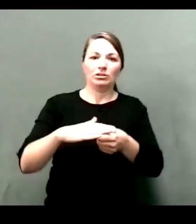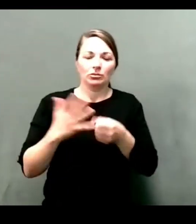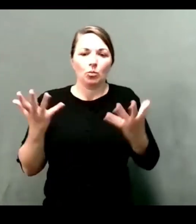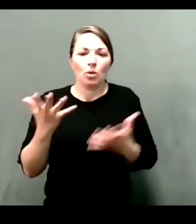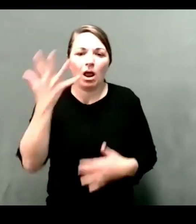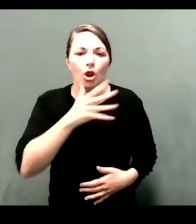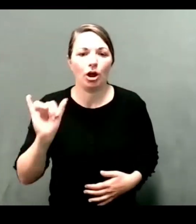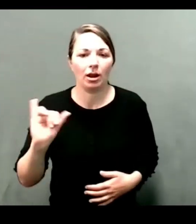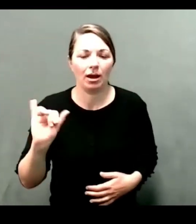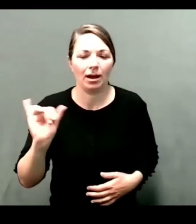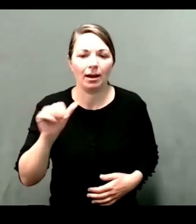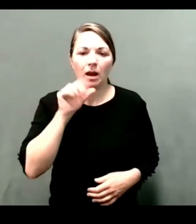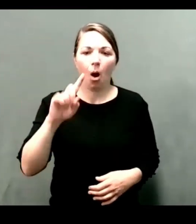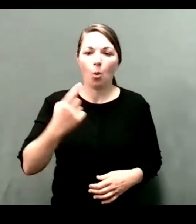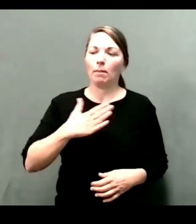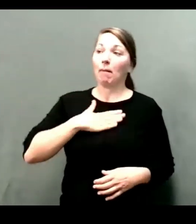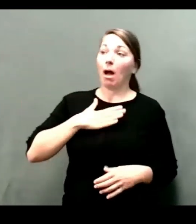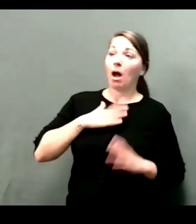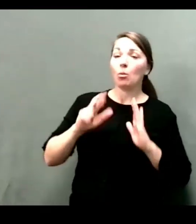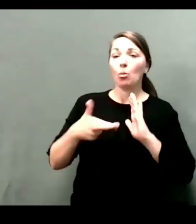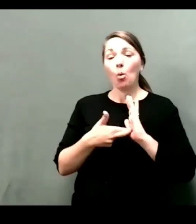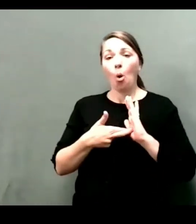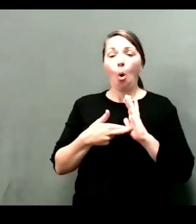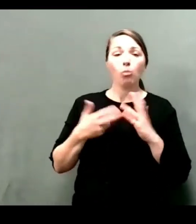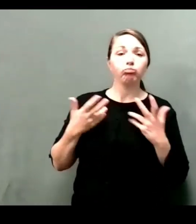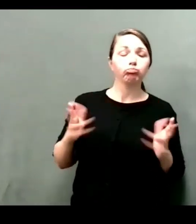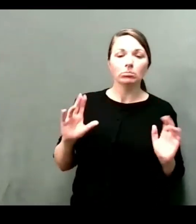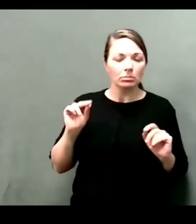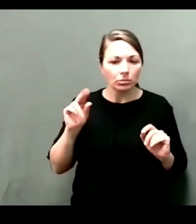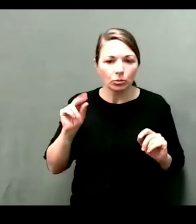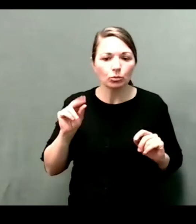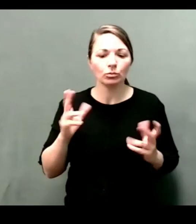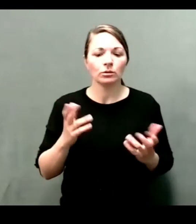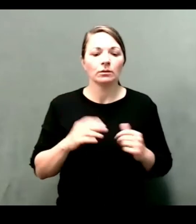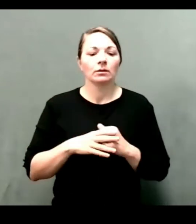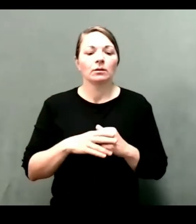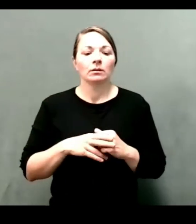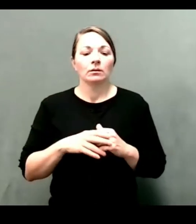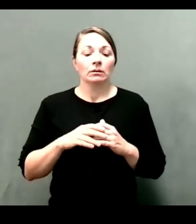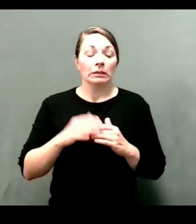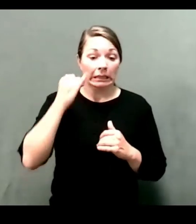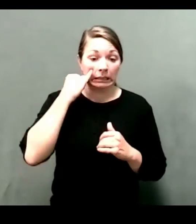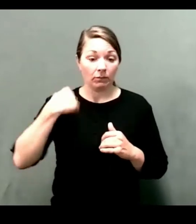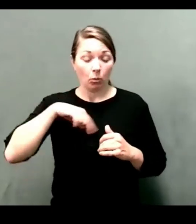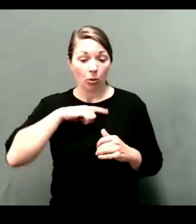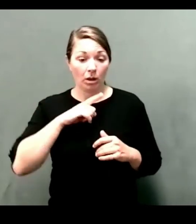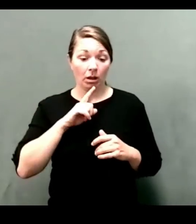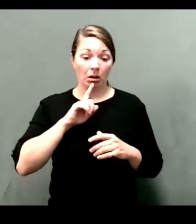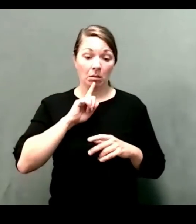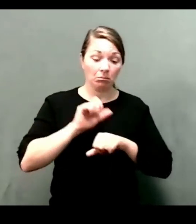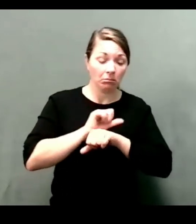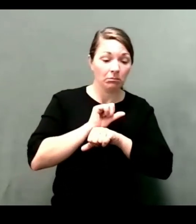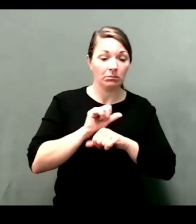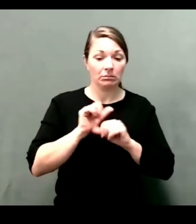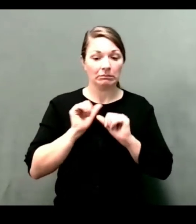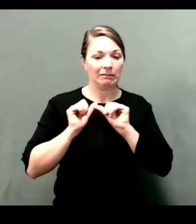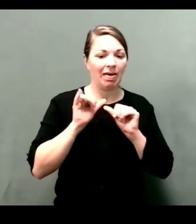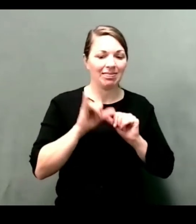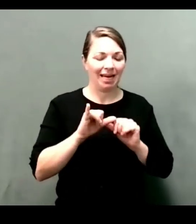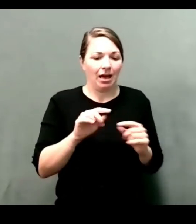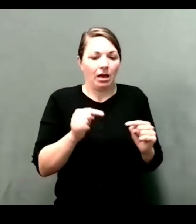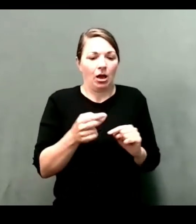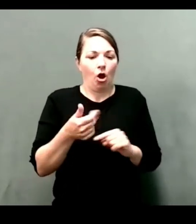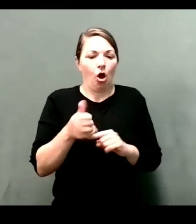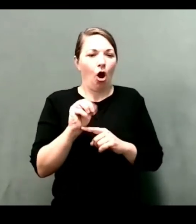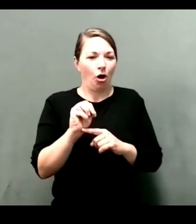individuals, considering our role in either intentionally, unintentionally reinforcing harm or not. So we just